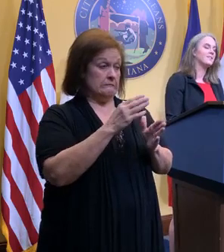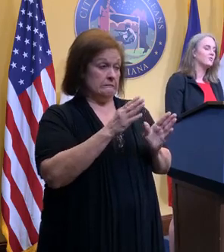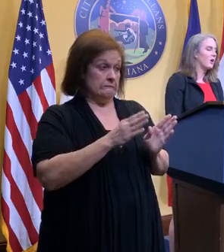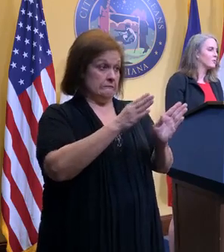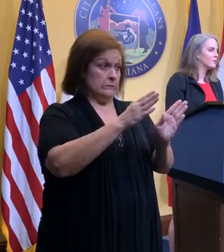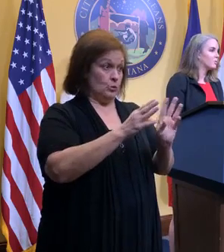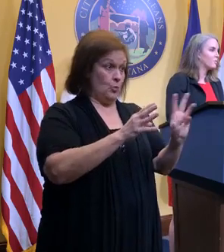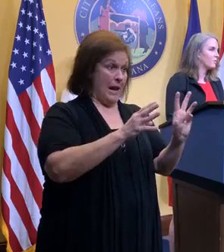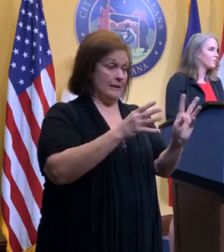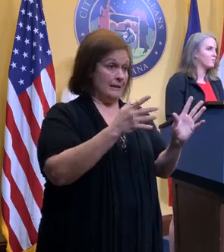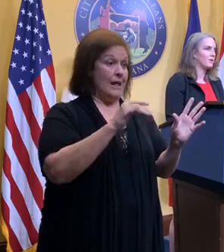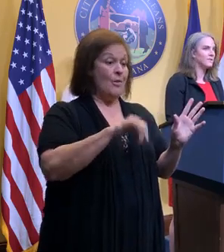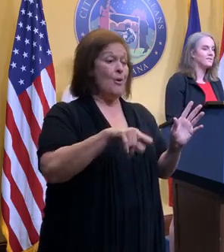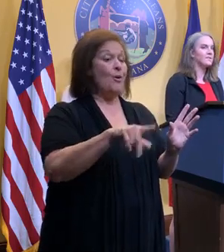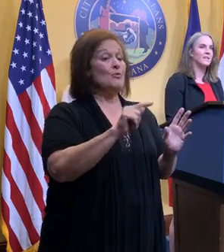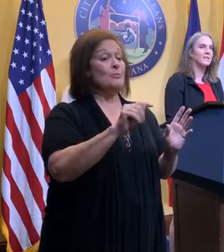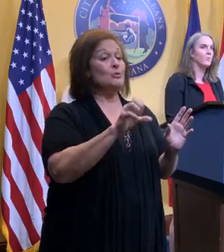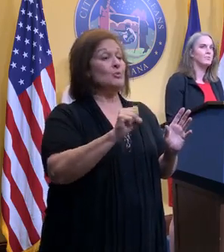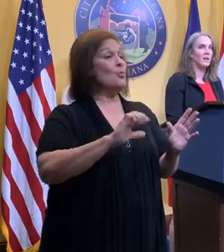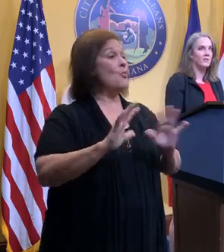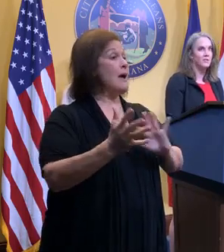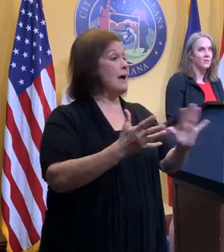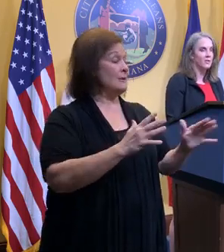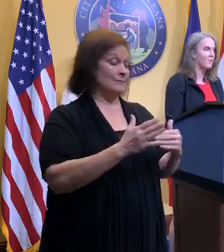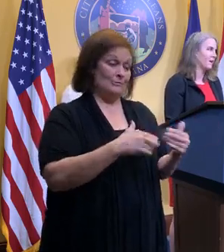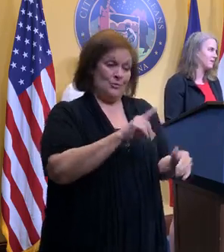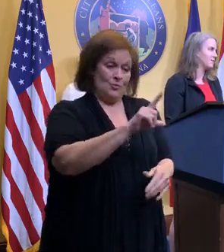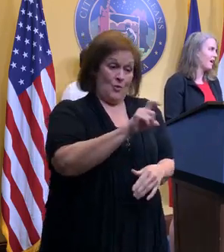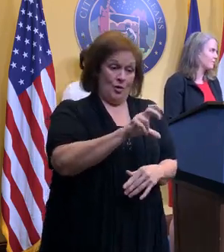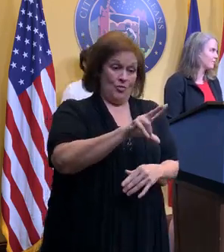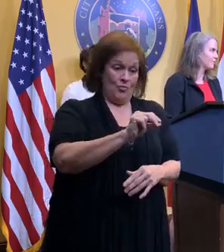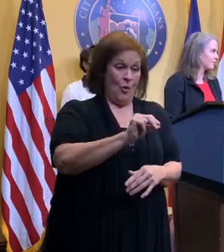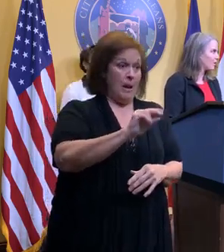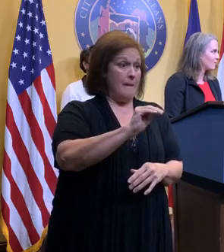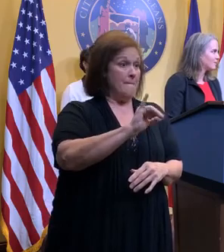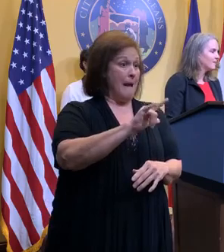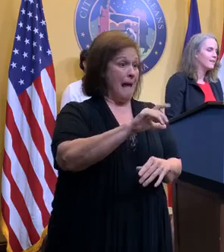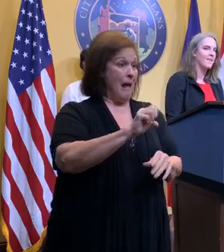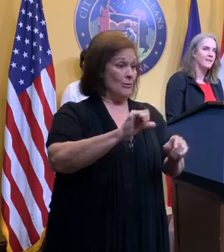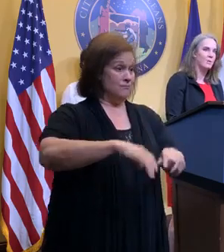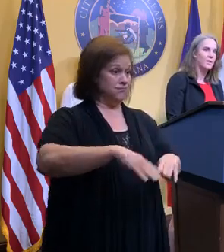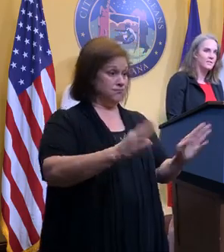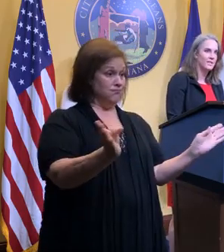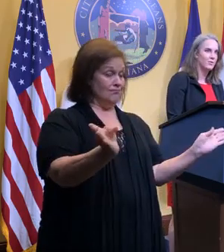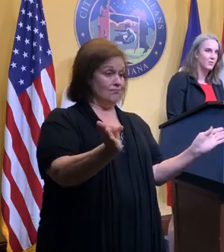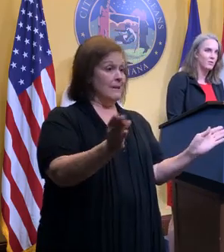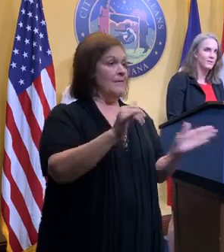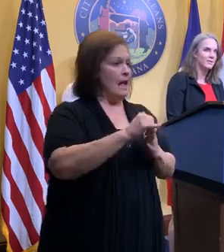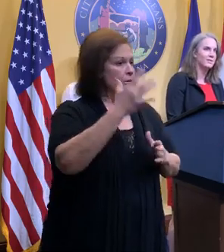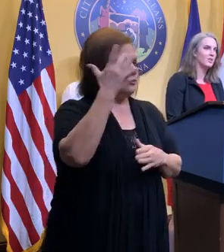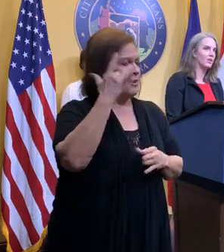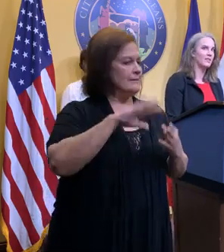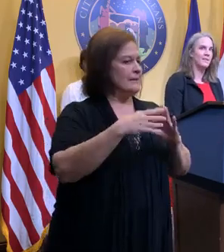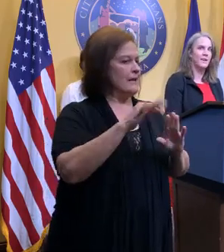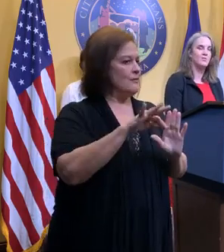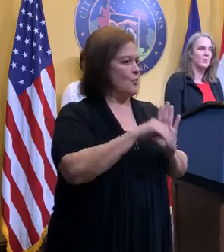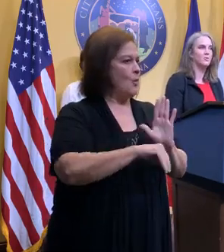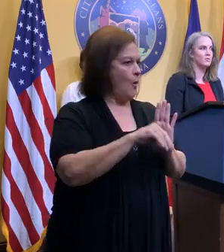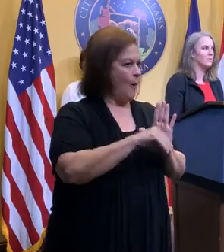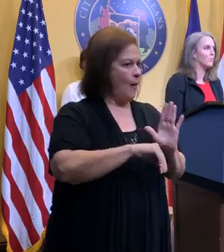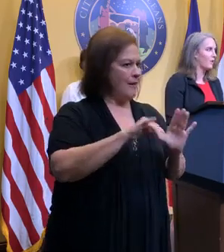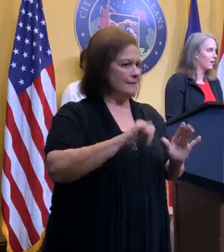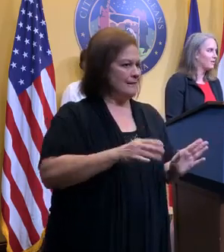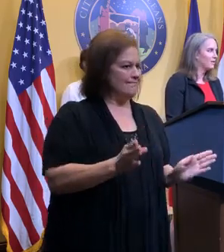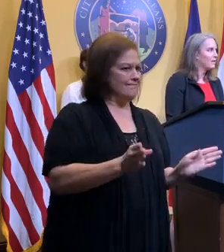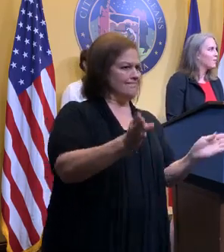us, these tropical storm force winds extend almost 130 miles out from the storm. And that's why the city of New Orleans is currently in